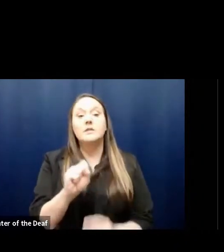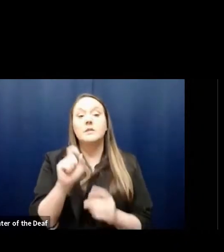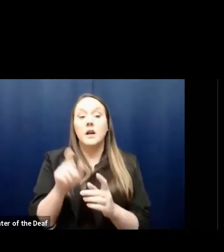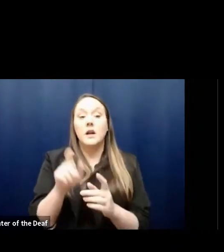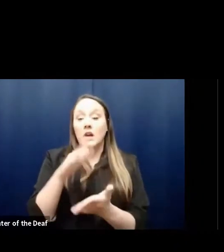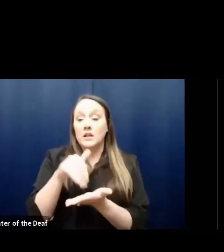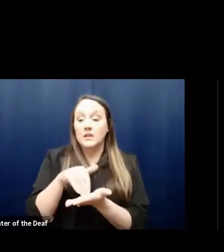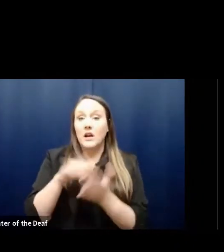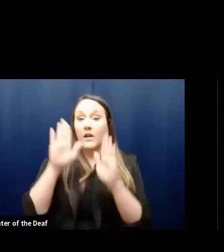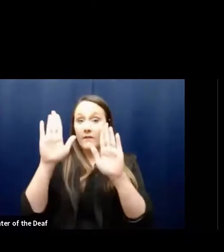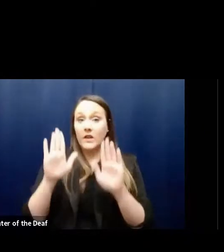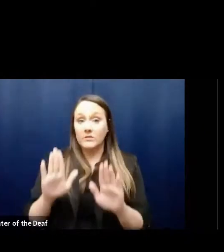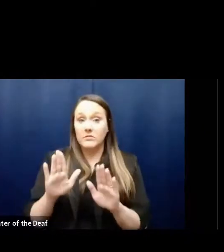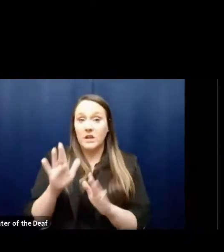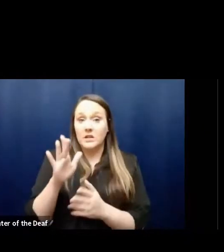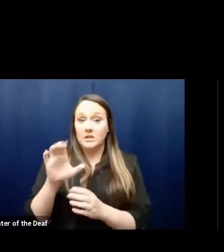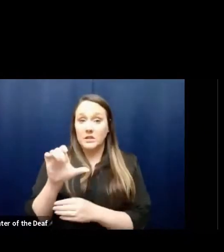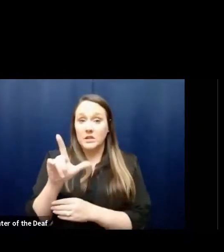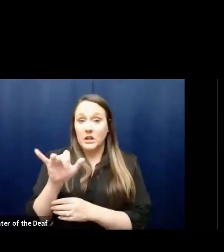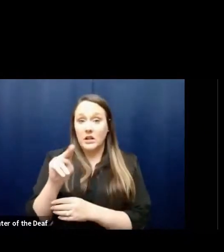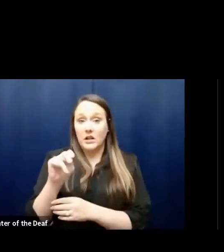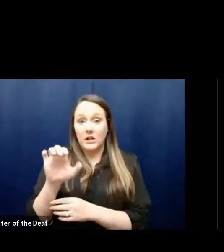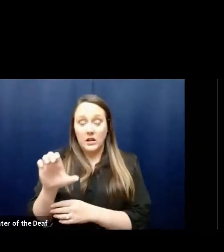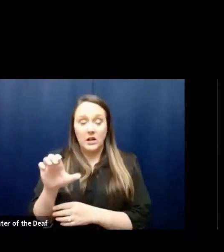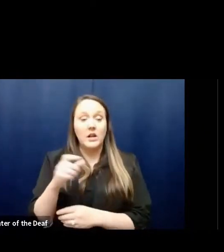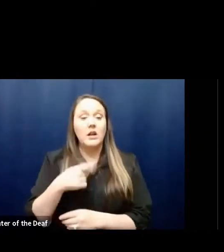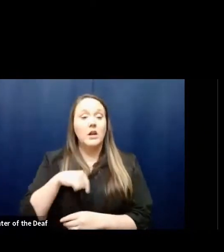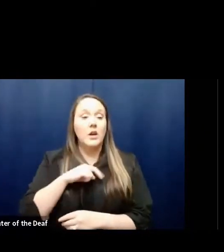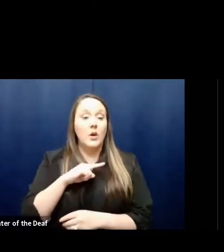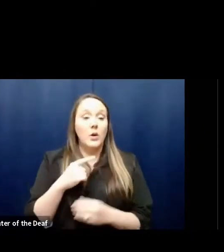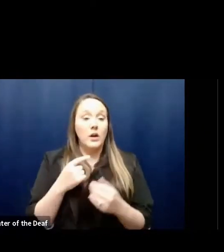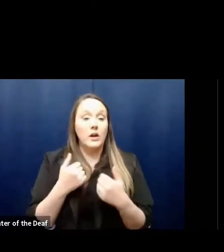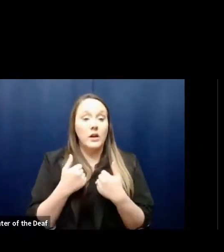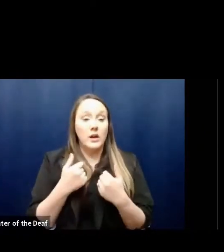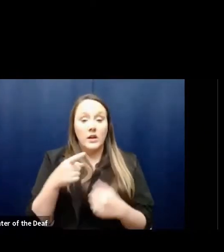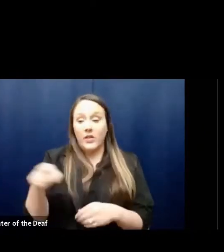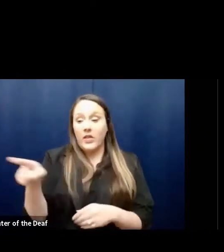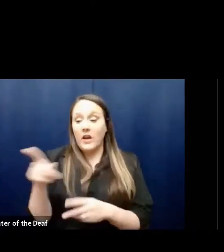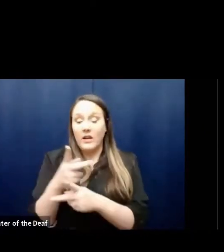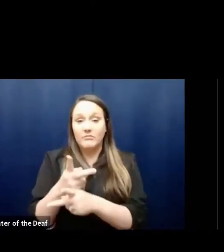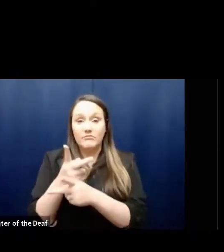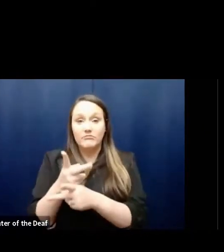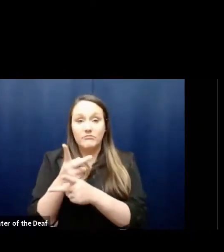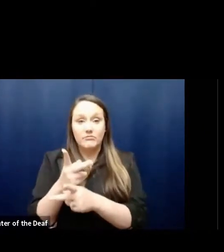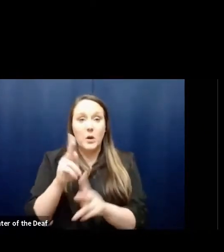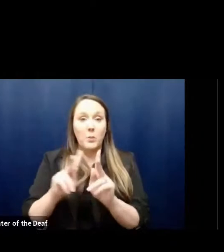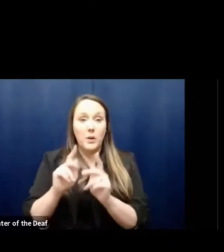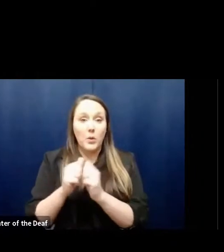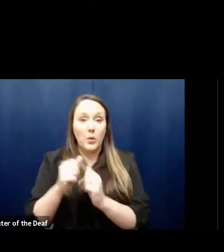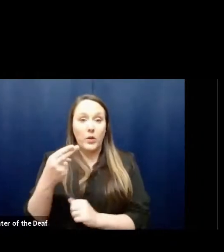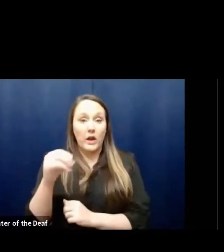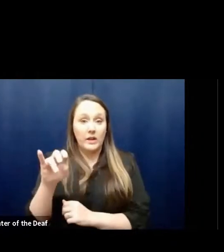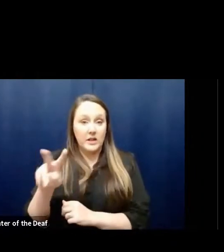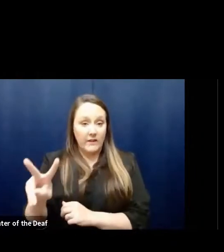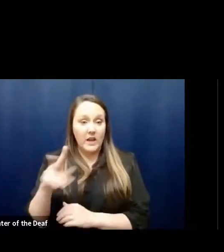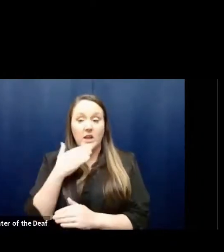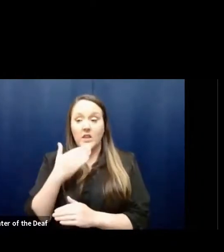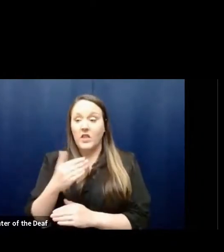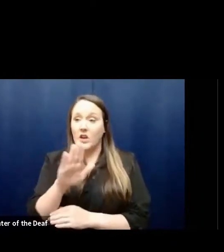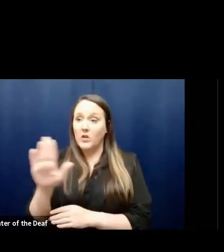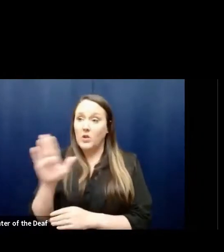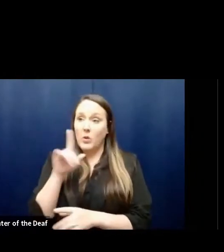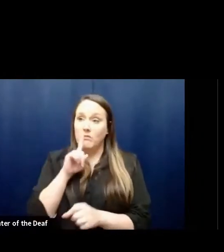at KCHD, where our staff provides care to those living with HIV. Thank you for your commitment to this important cause.